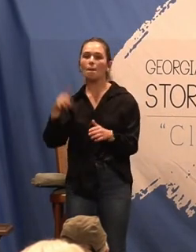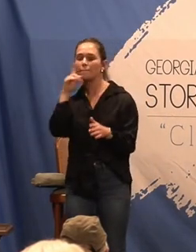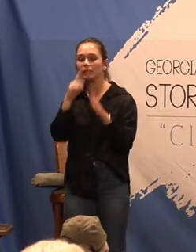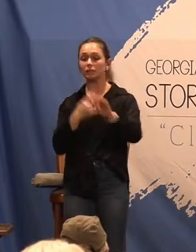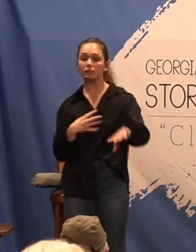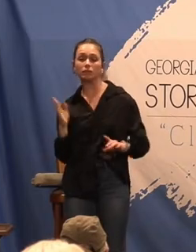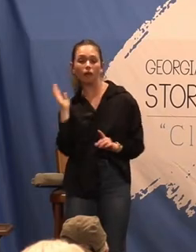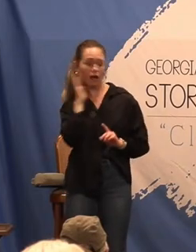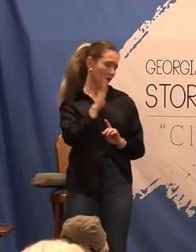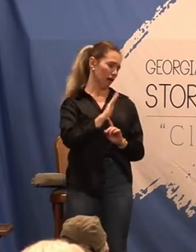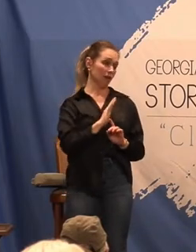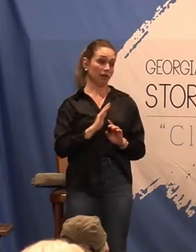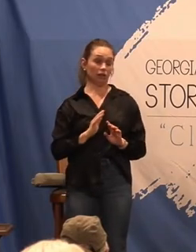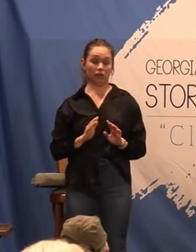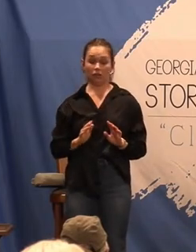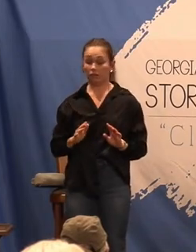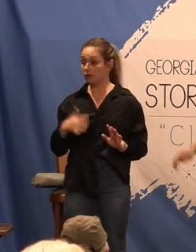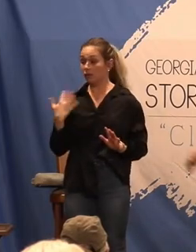me.